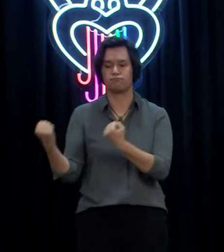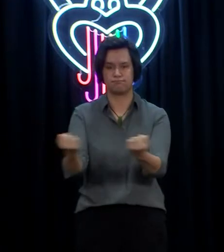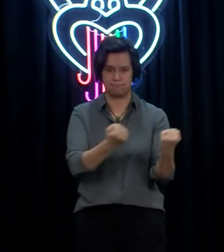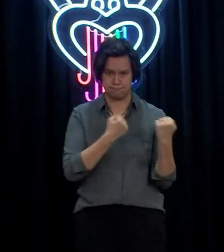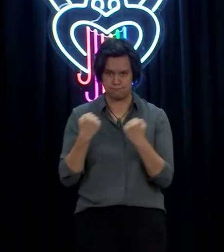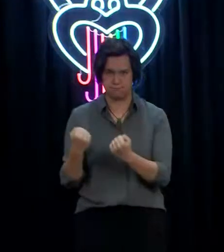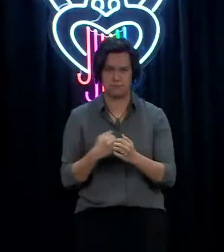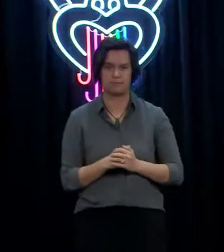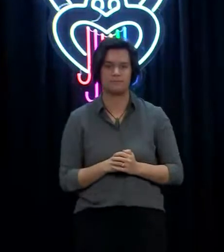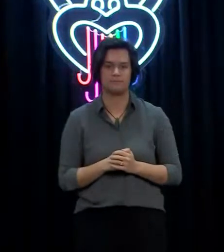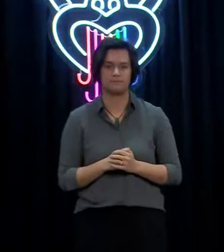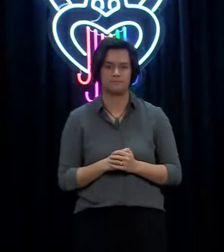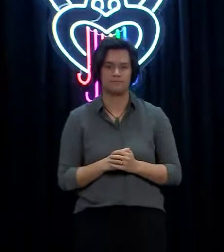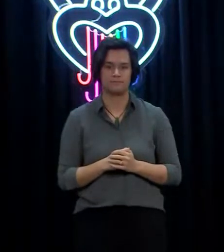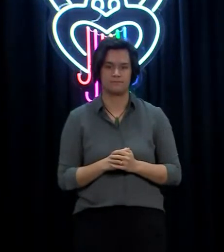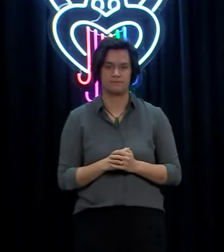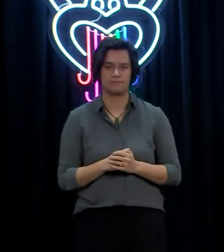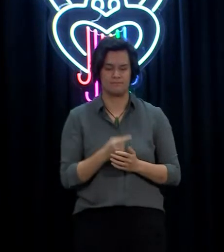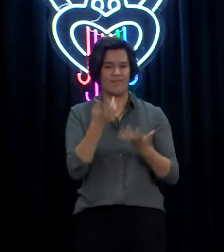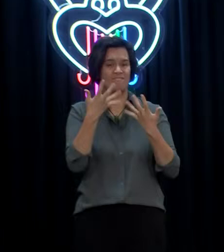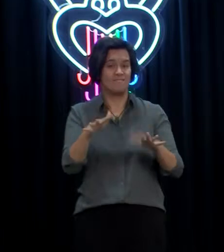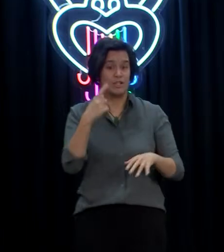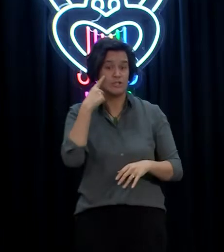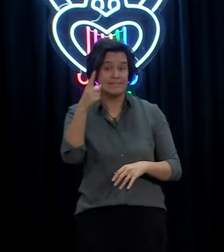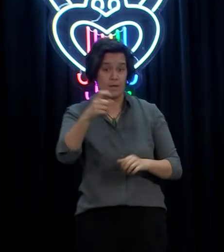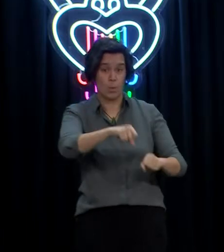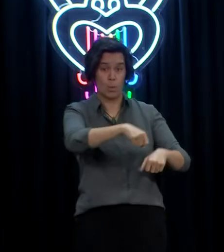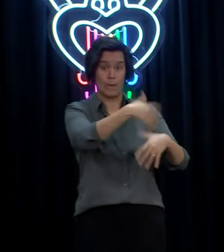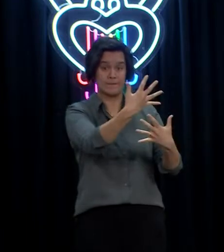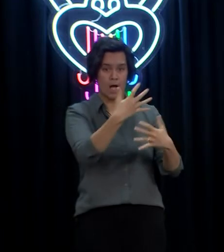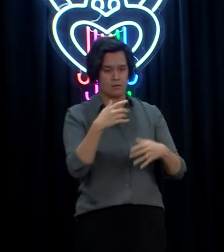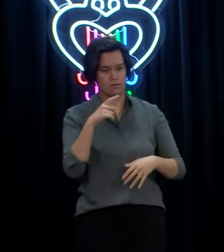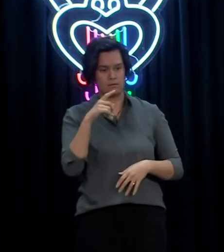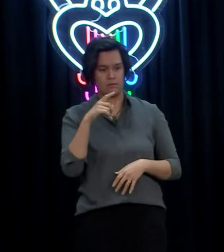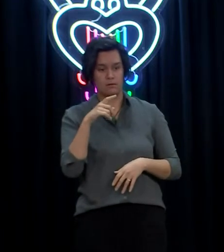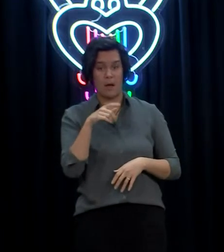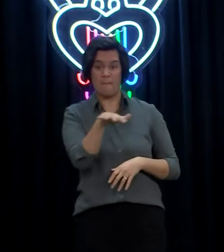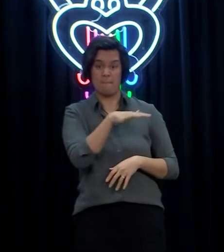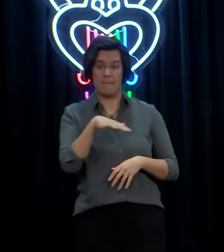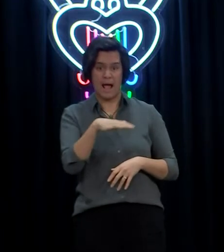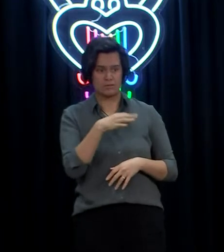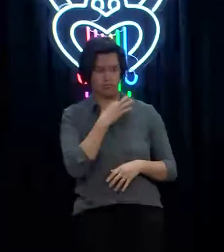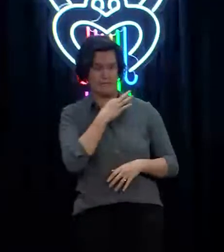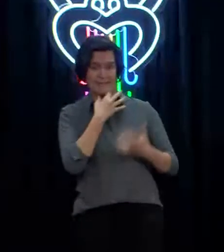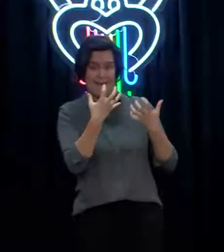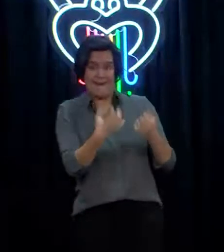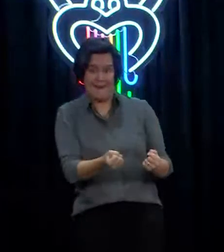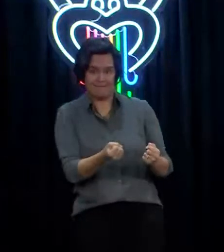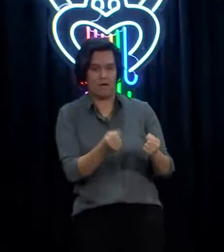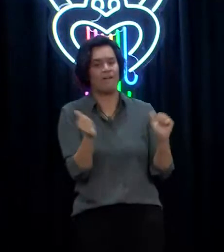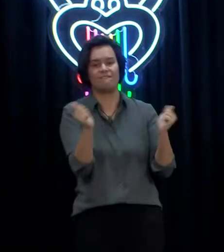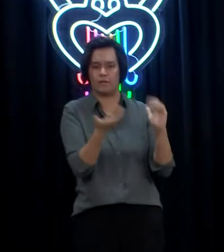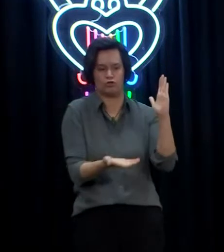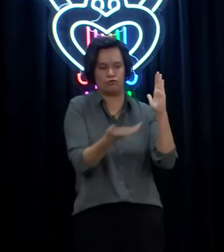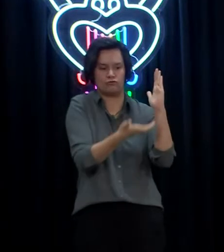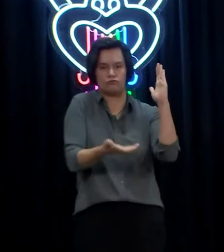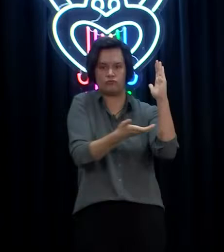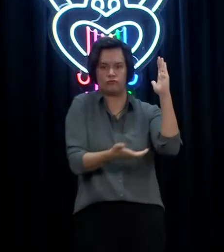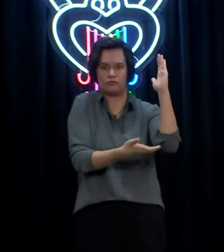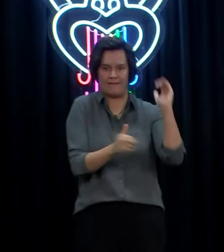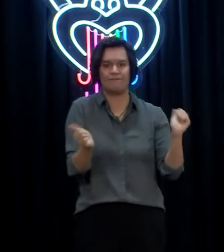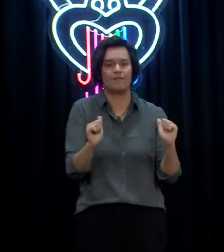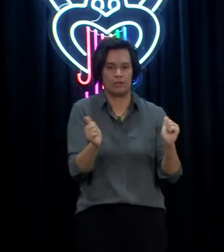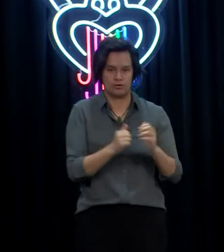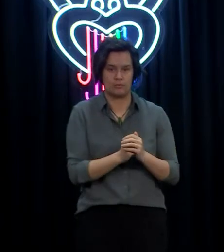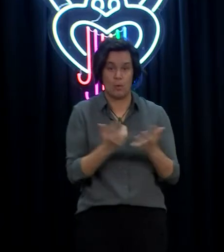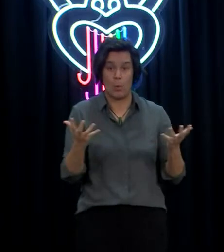have already seen that the first locations of interest related to this case are on the Ministry's website. These are in